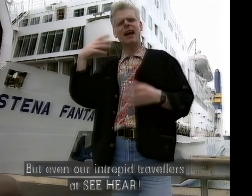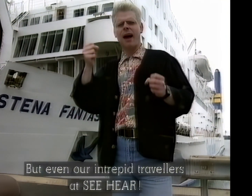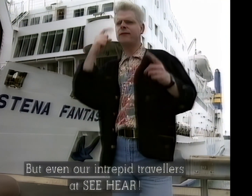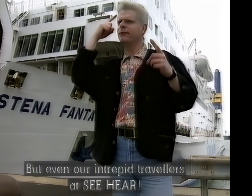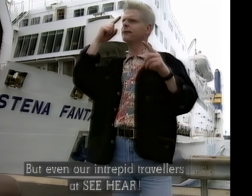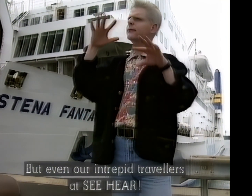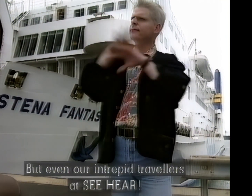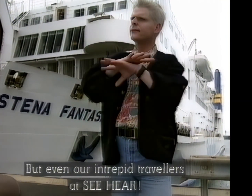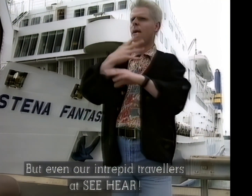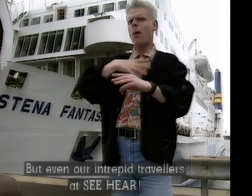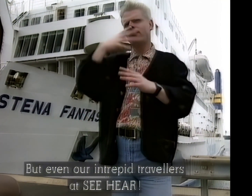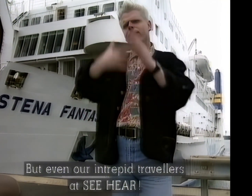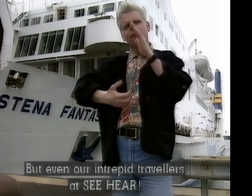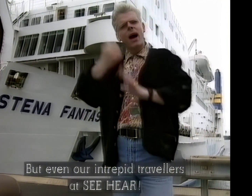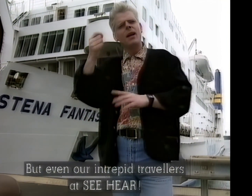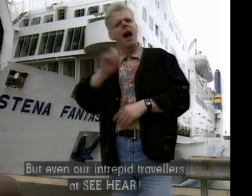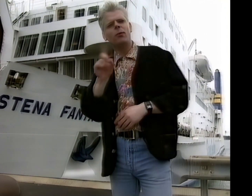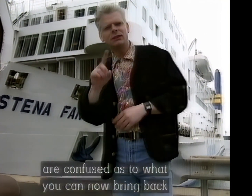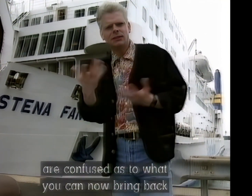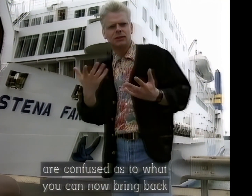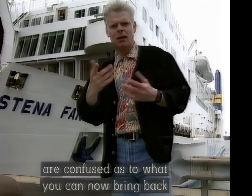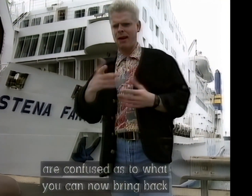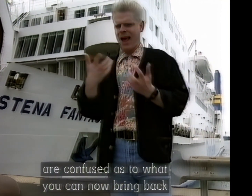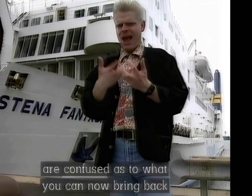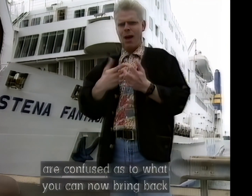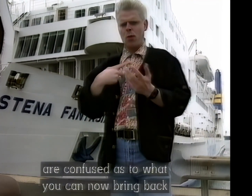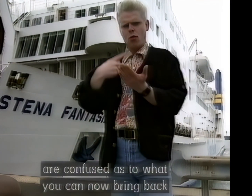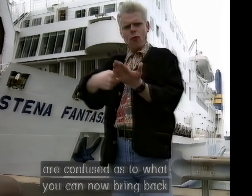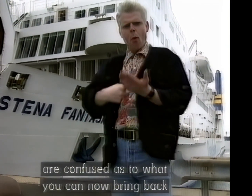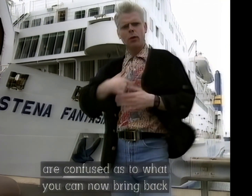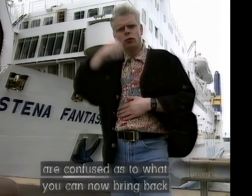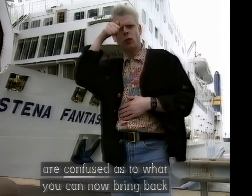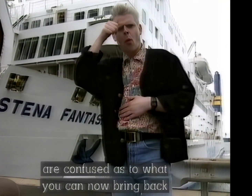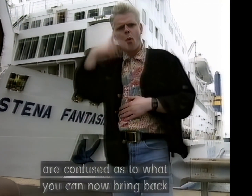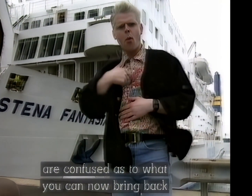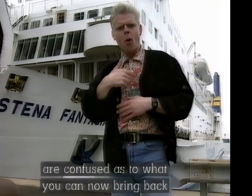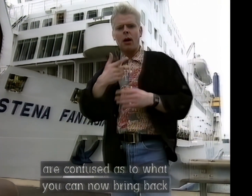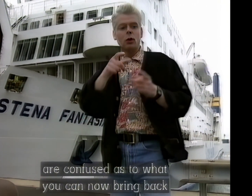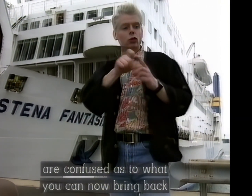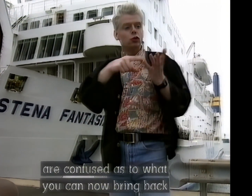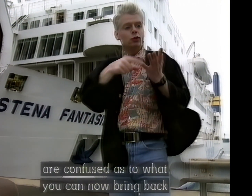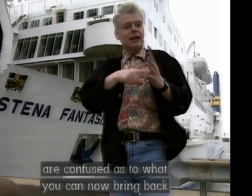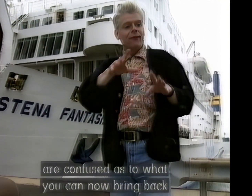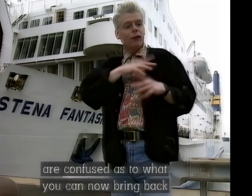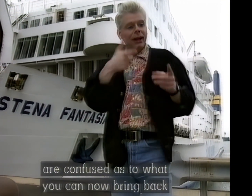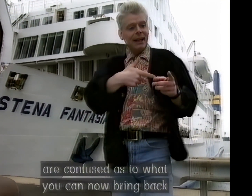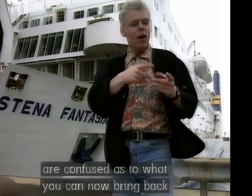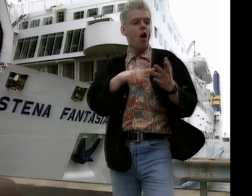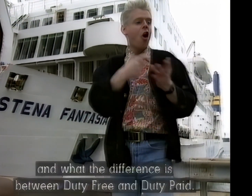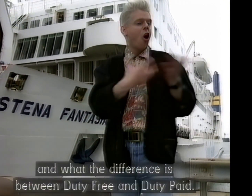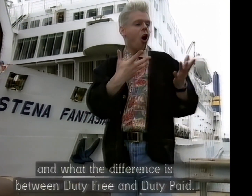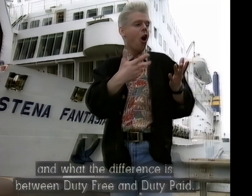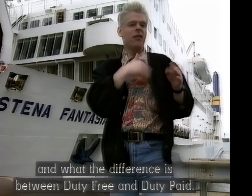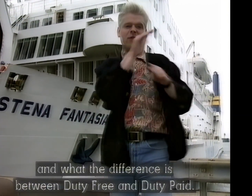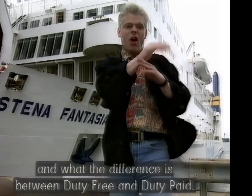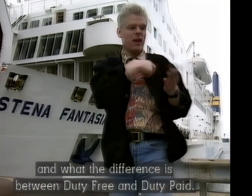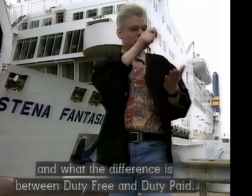But even our intrepid travellers at See Here are confused as to what one can now bring back and what the difference is between duty-free and